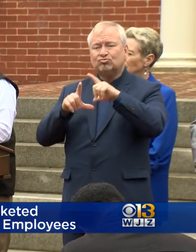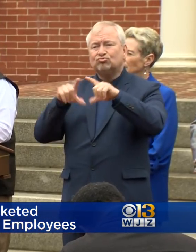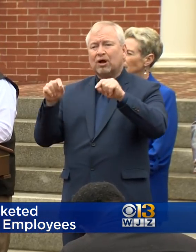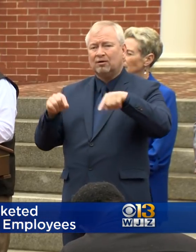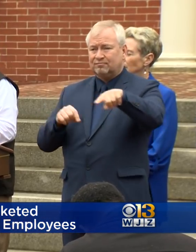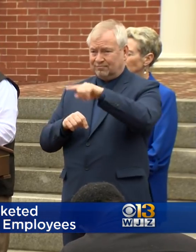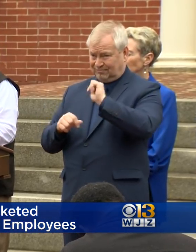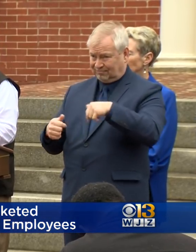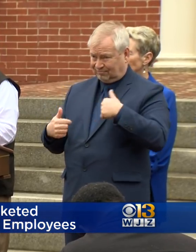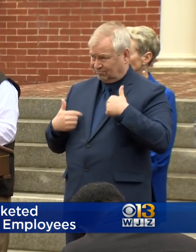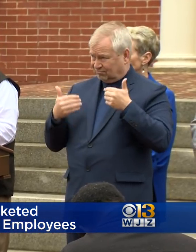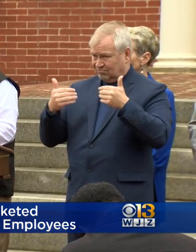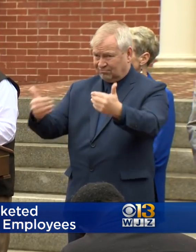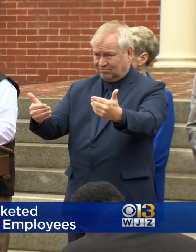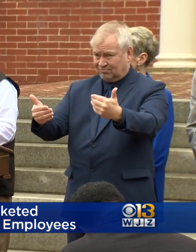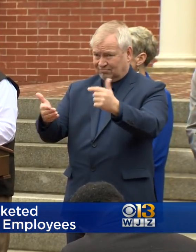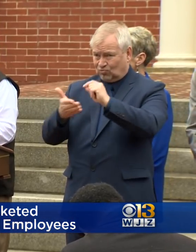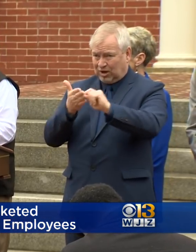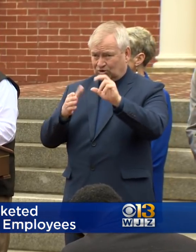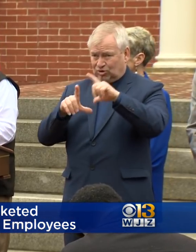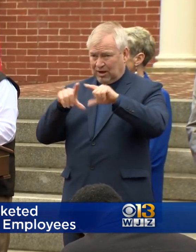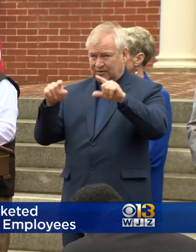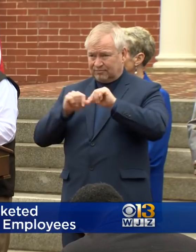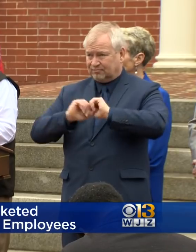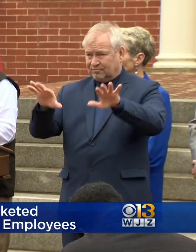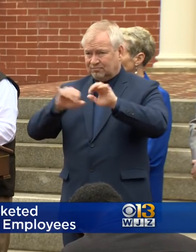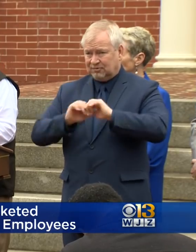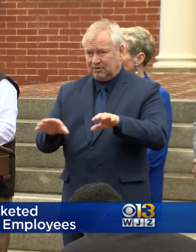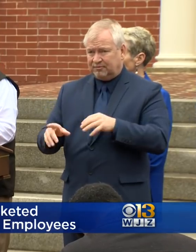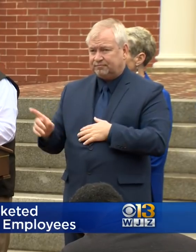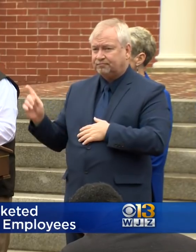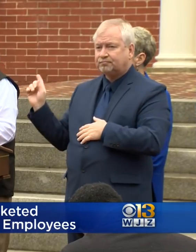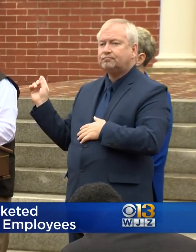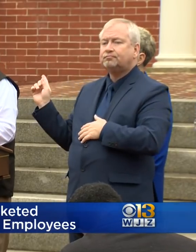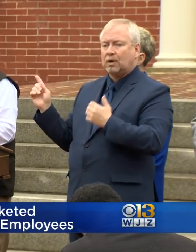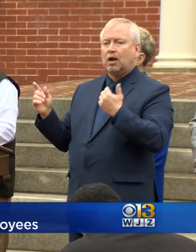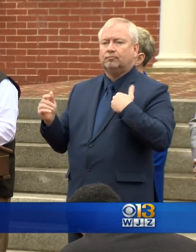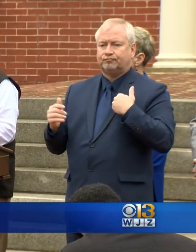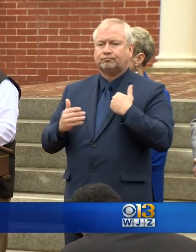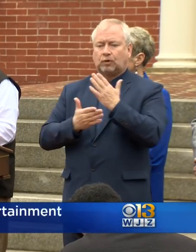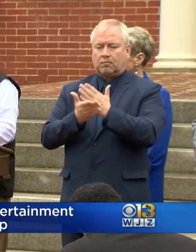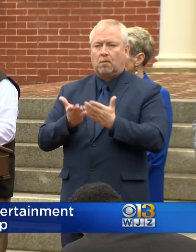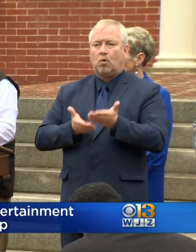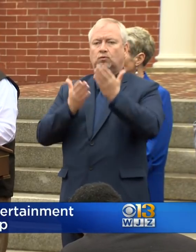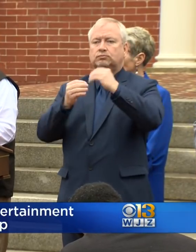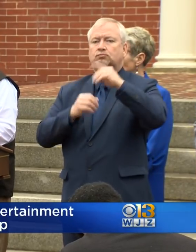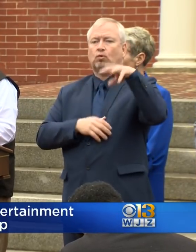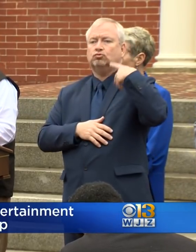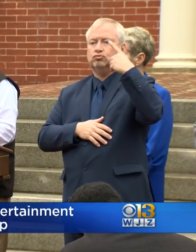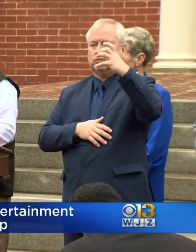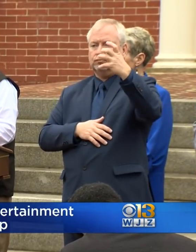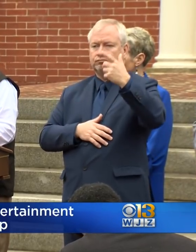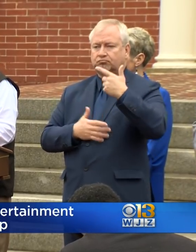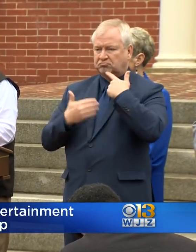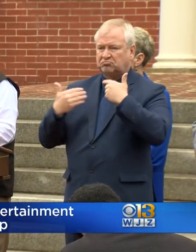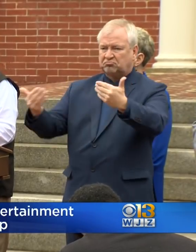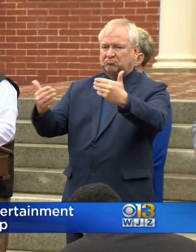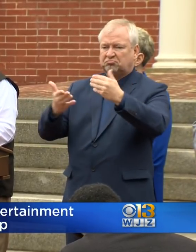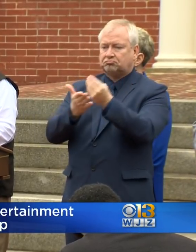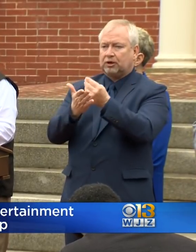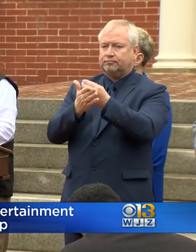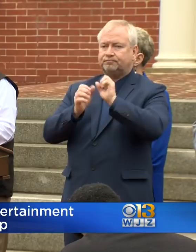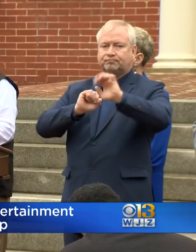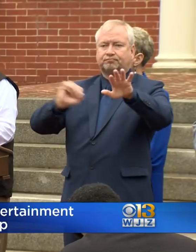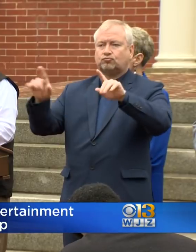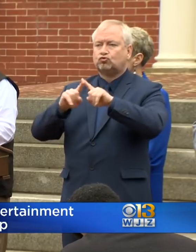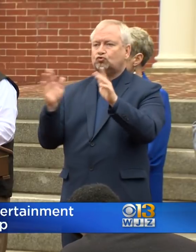Well, I mean, there's a proposal in Washington about sending checks right away to Maryland. I haven't seen Francis' proposal on that. We're going to try to